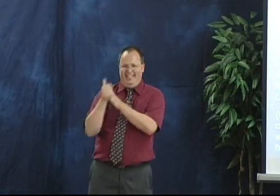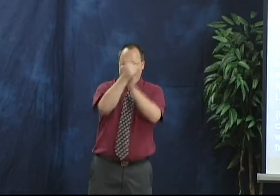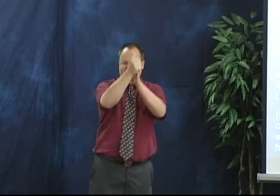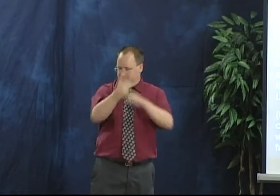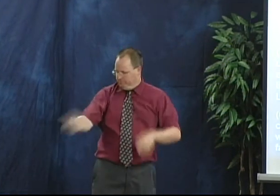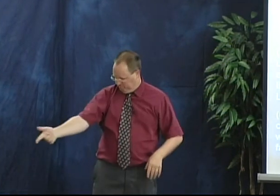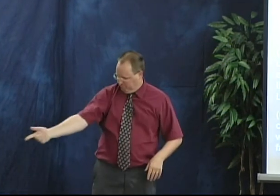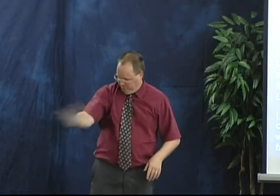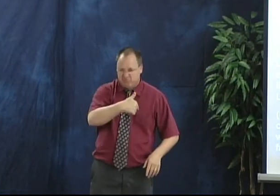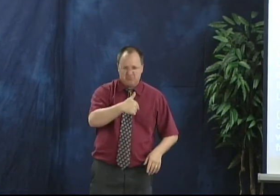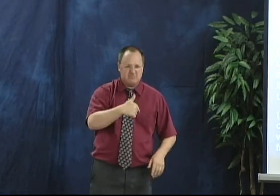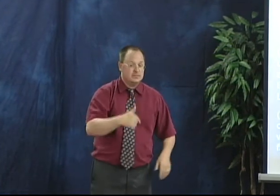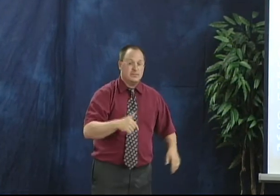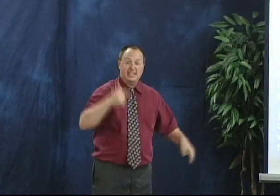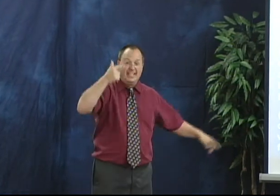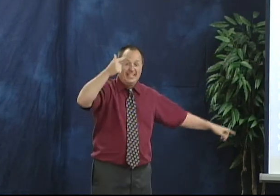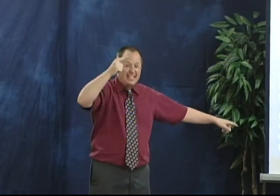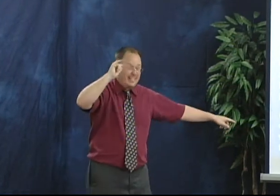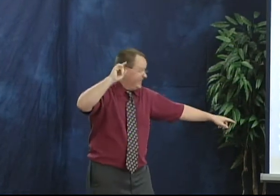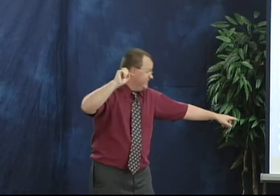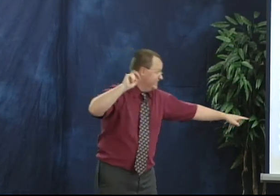When God called him to lead Israel,